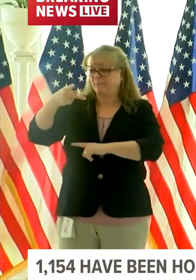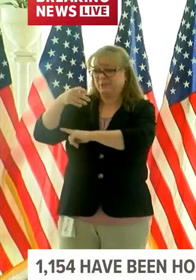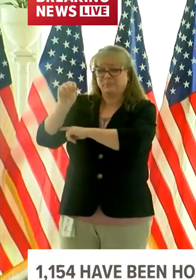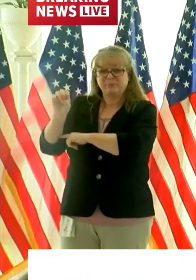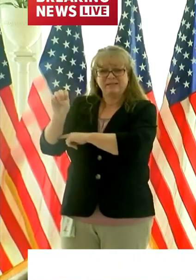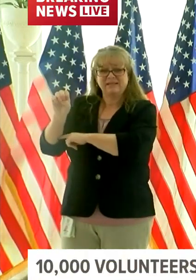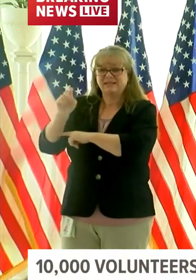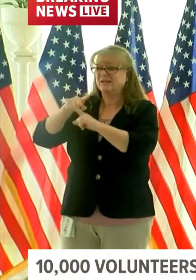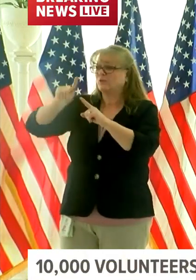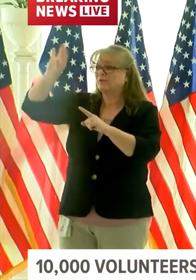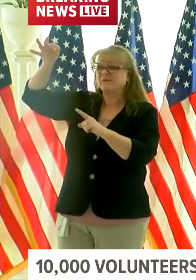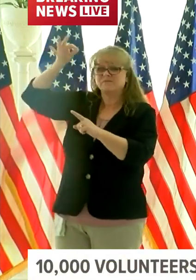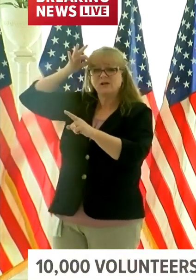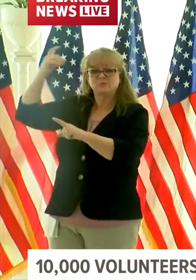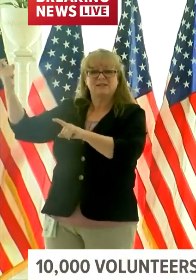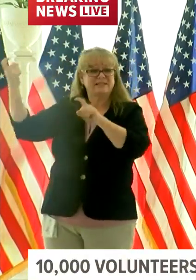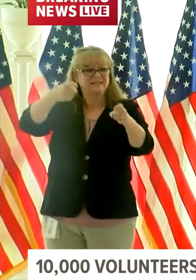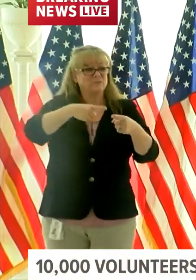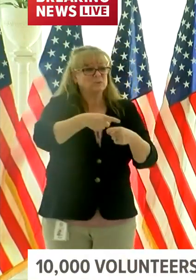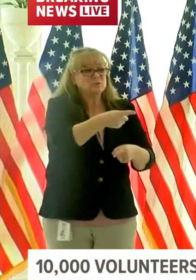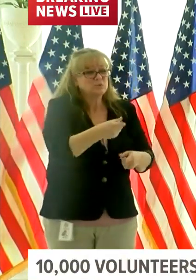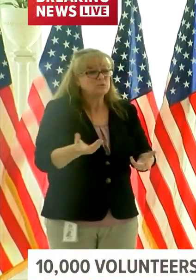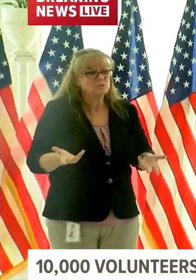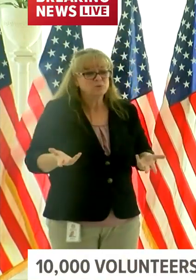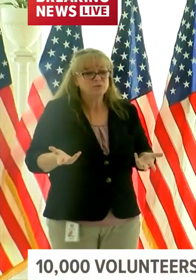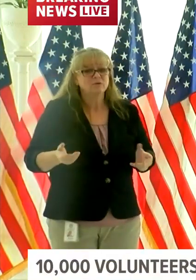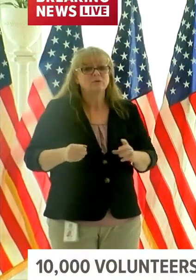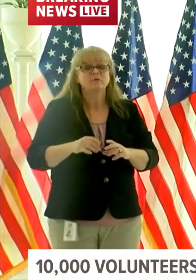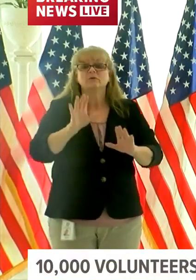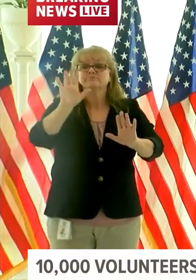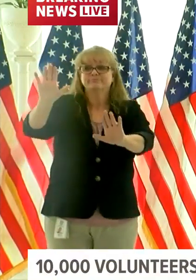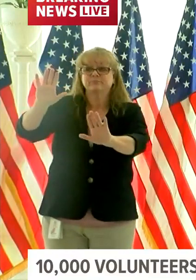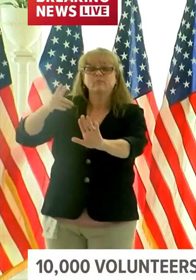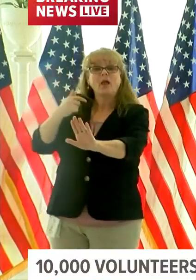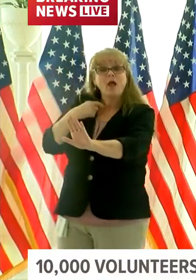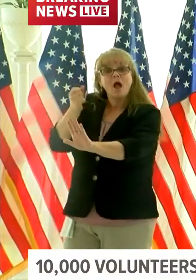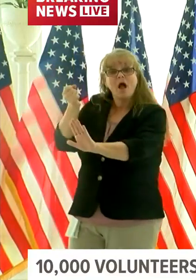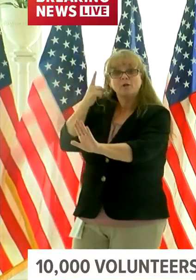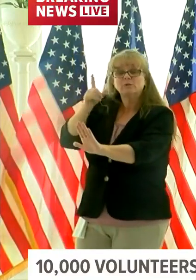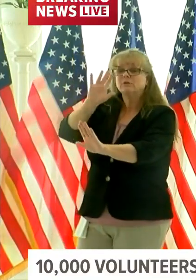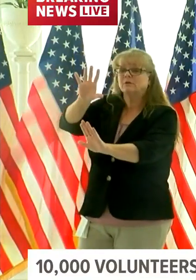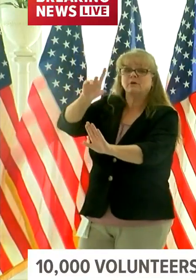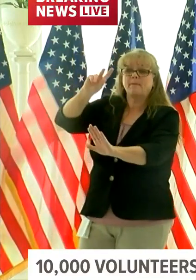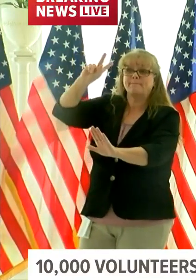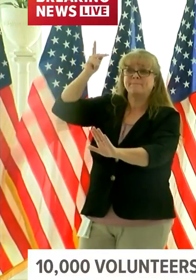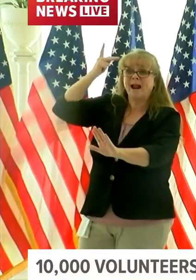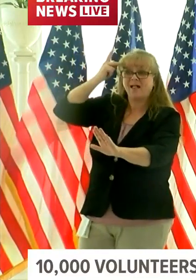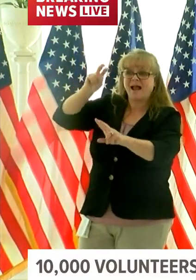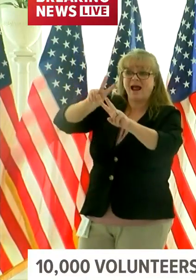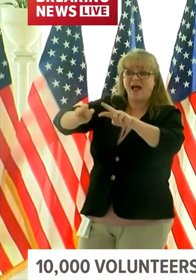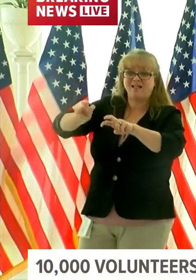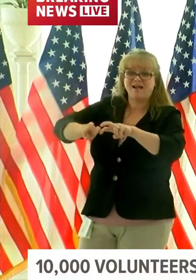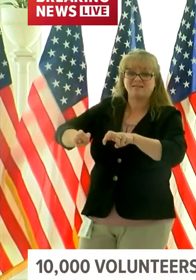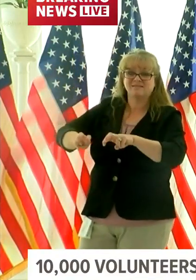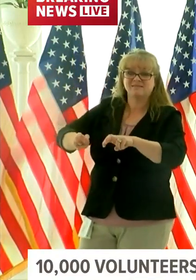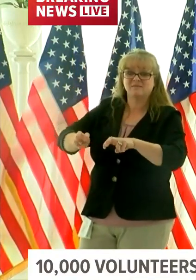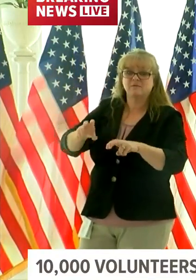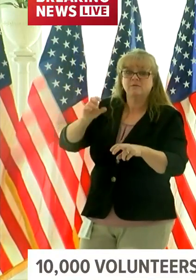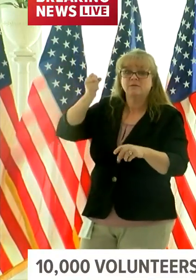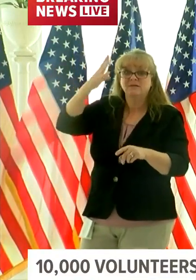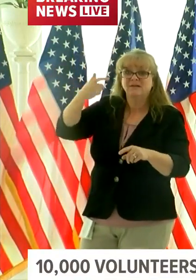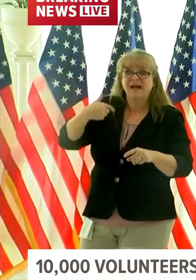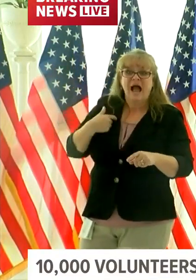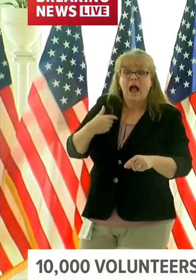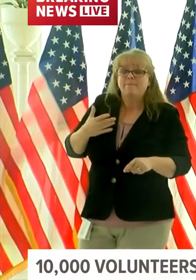Well, you're not really going to get my read on it because I'm not here to do political analysis. I'm here to celebrate any ventilators that arrive in our state. And